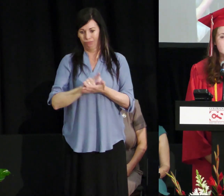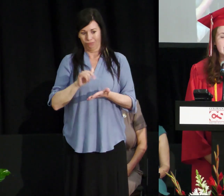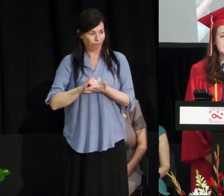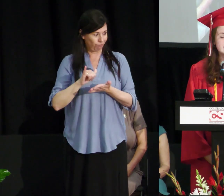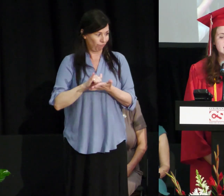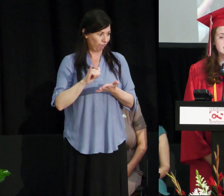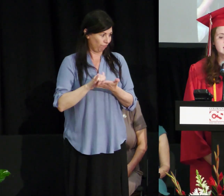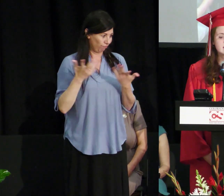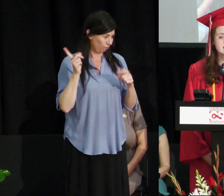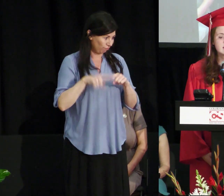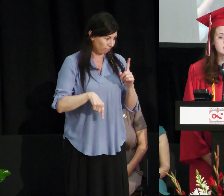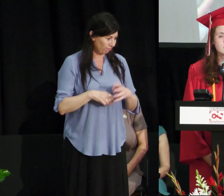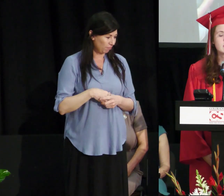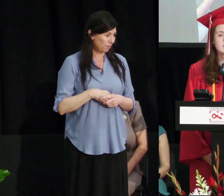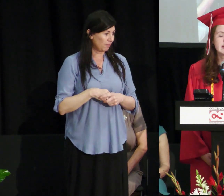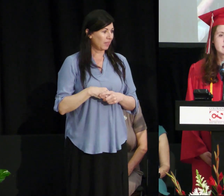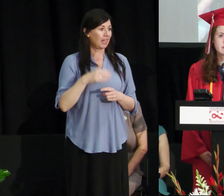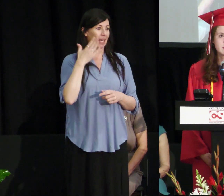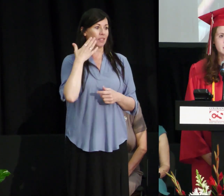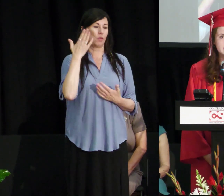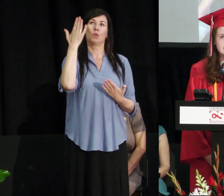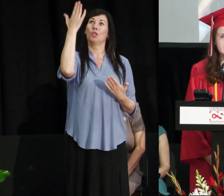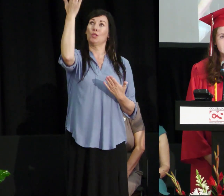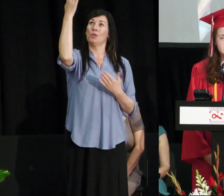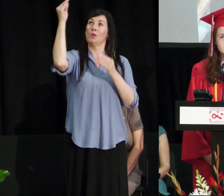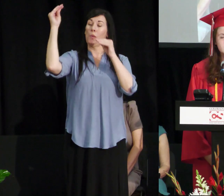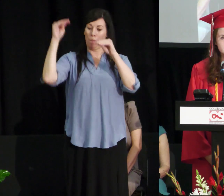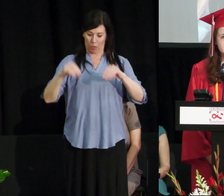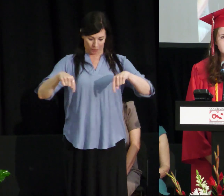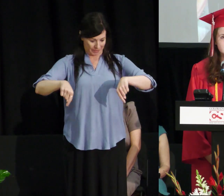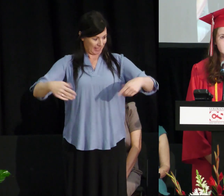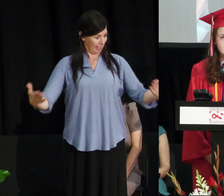I know that you put me here for a reason.